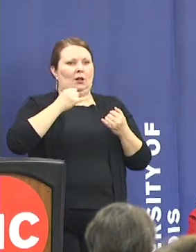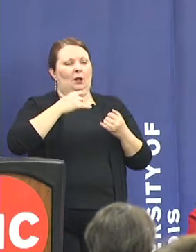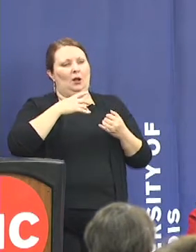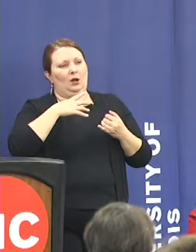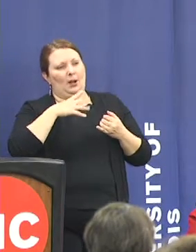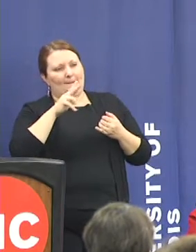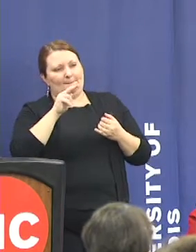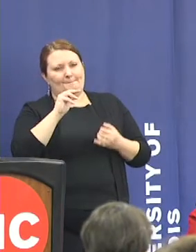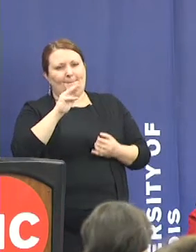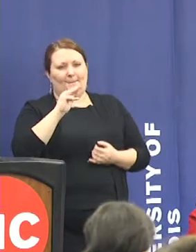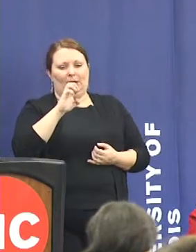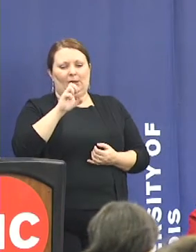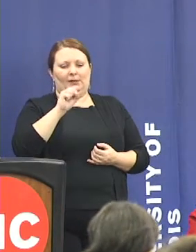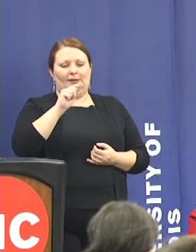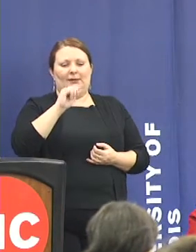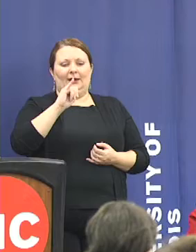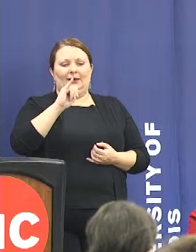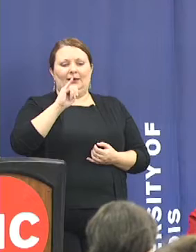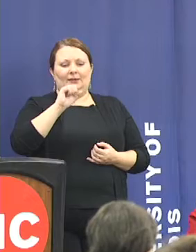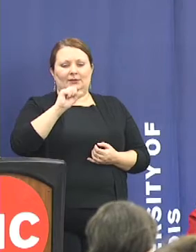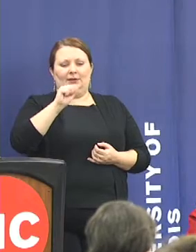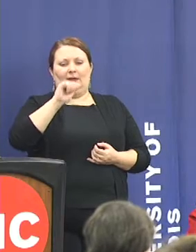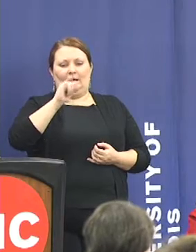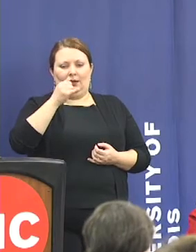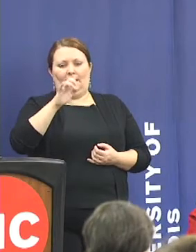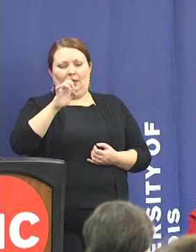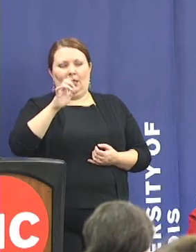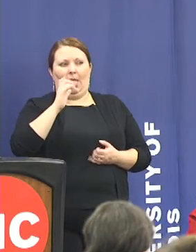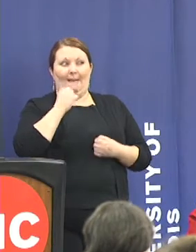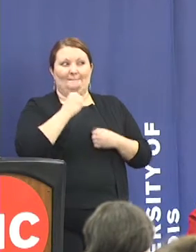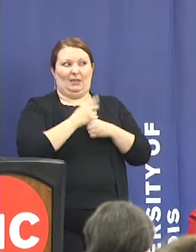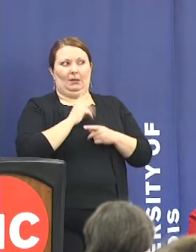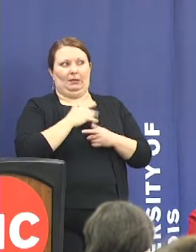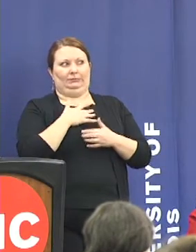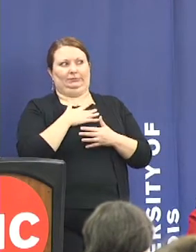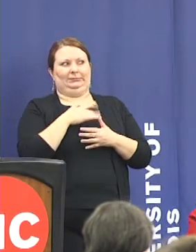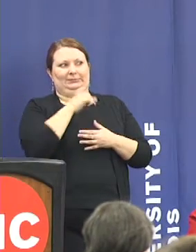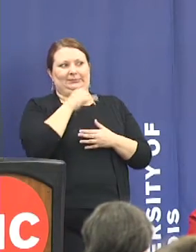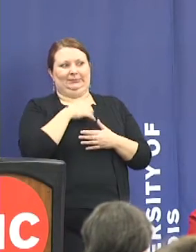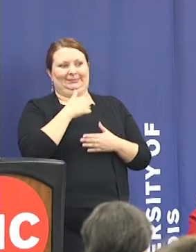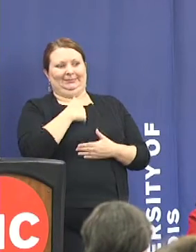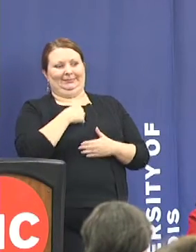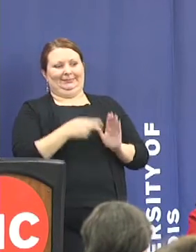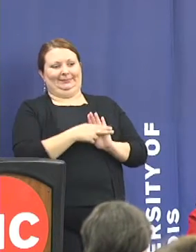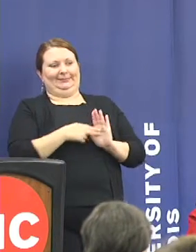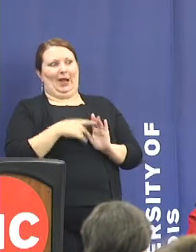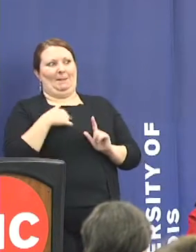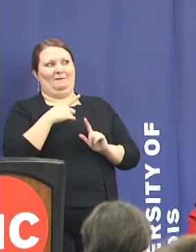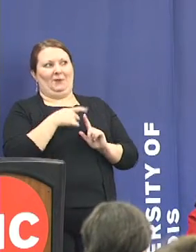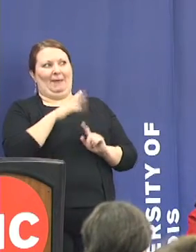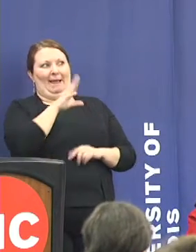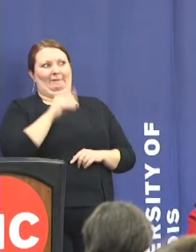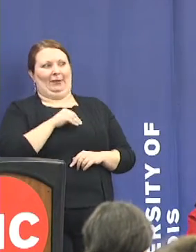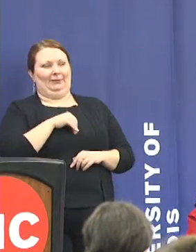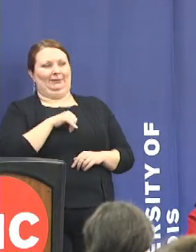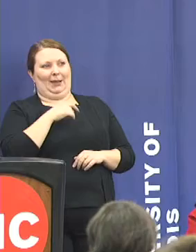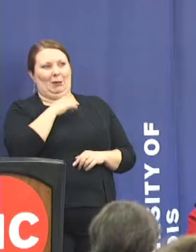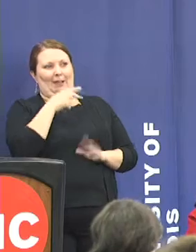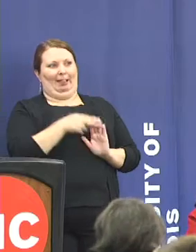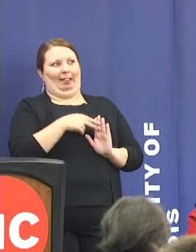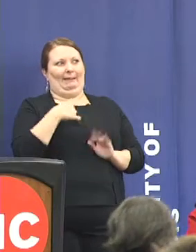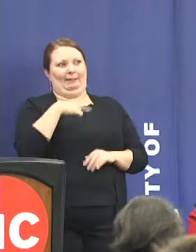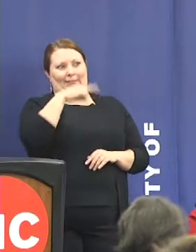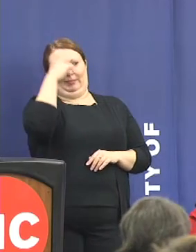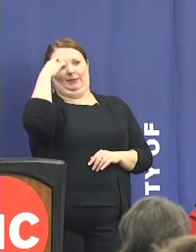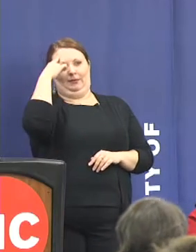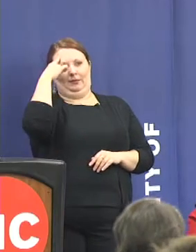mestizaje that make a lot of people kind of not self-identify as being of African origin or being black. And so there's a